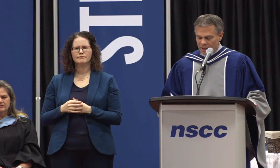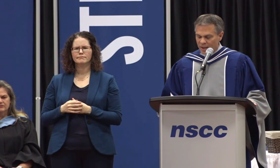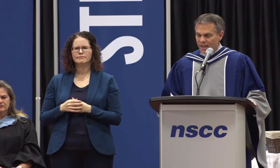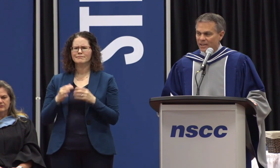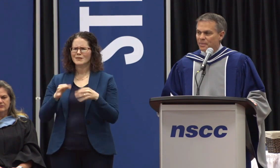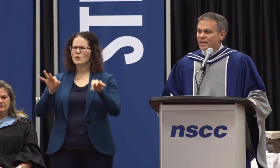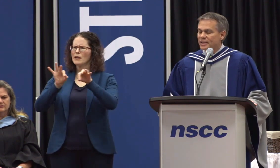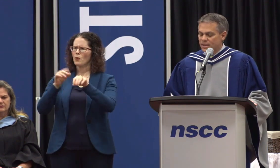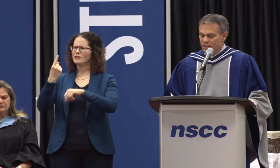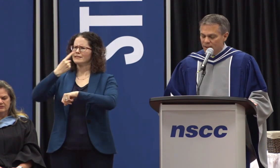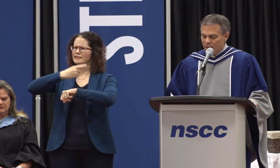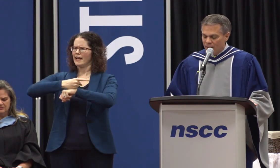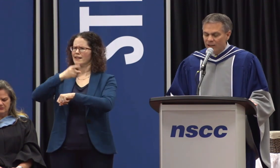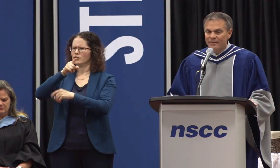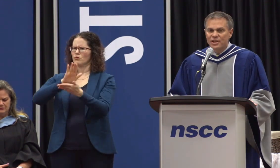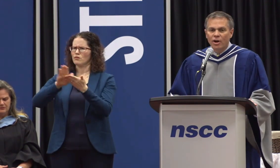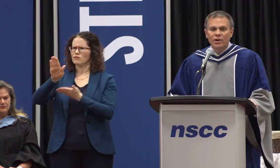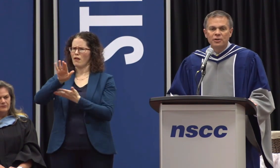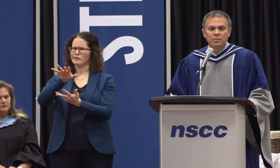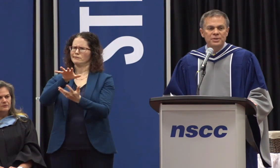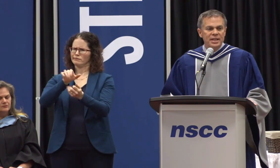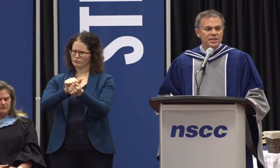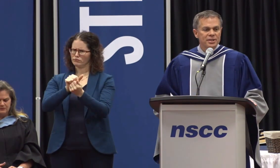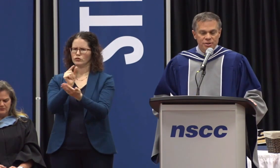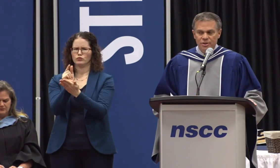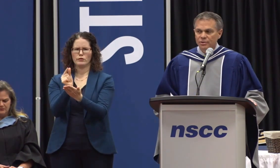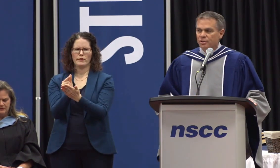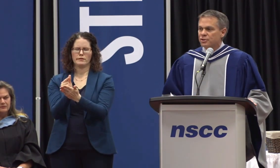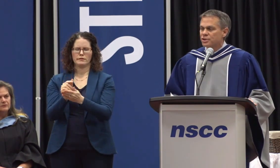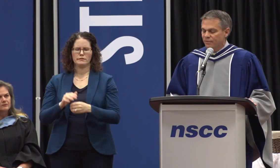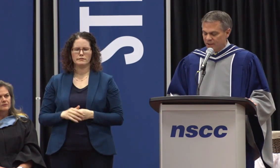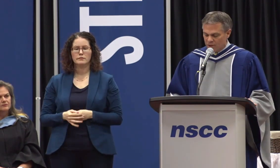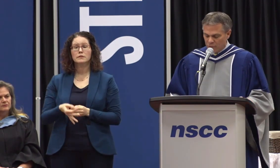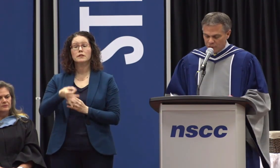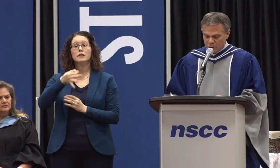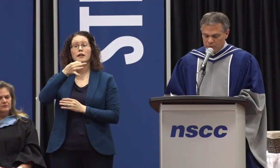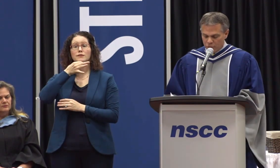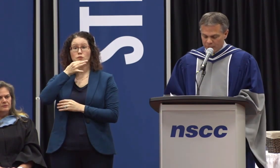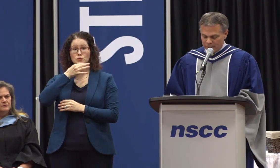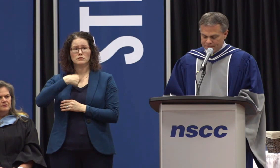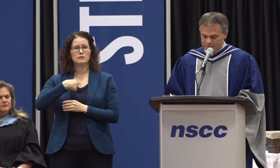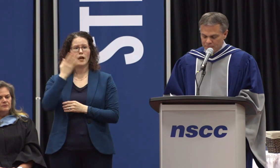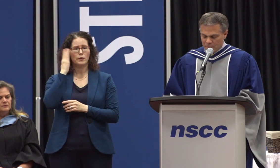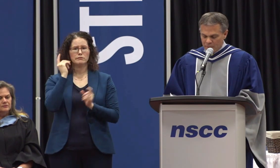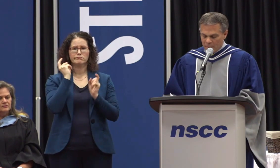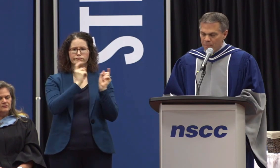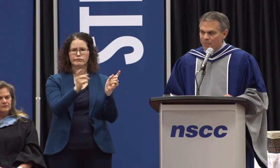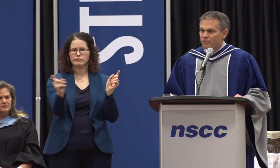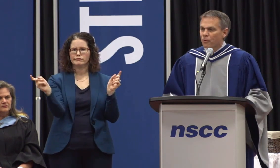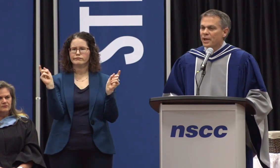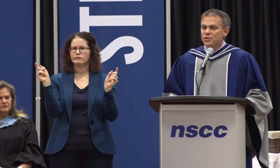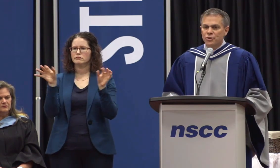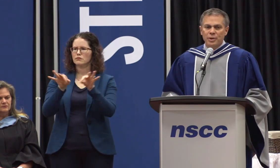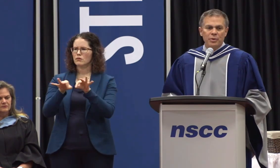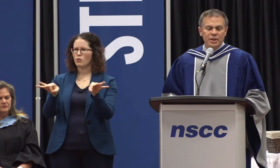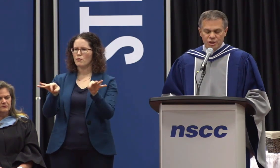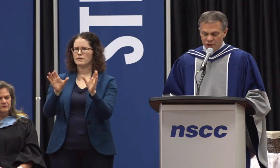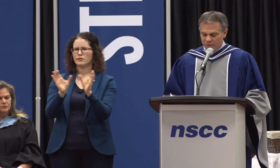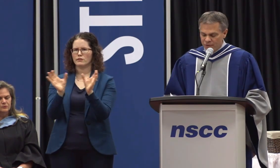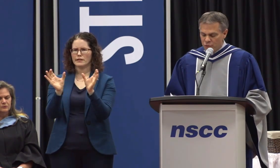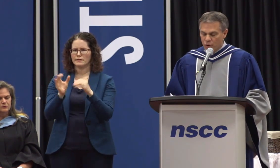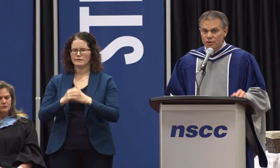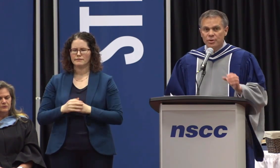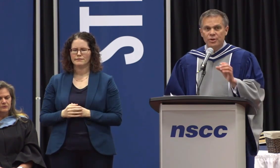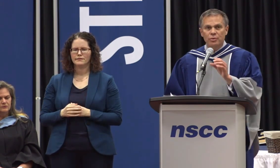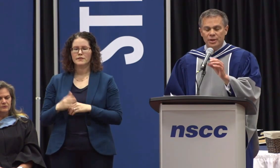lives. And in a minute, I'll have the honor of presenting to you your certificate or your diploma. But before I do, I want to